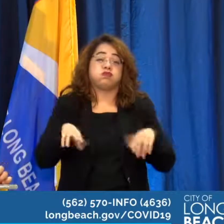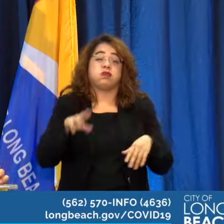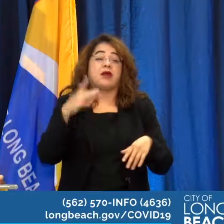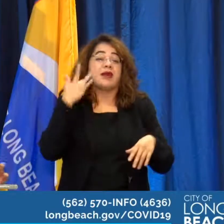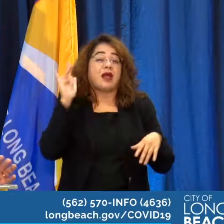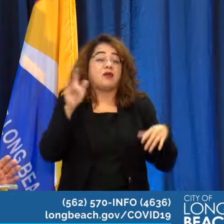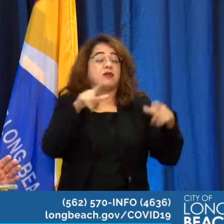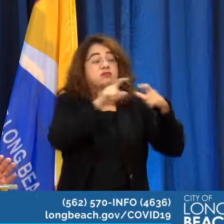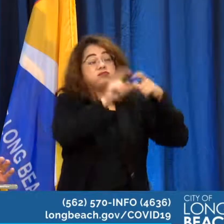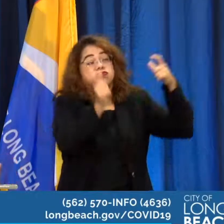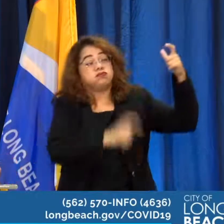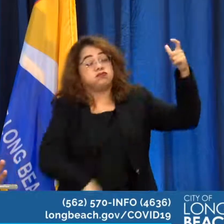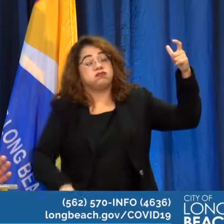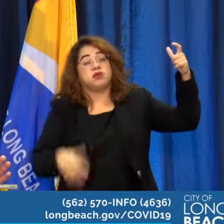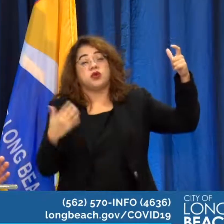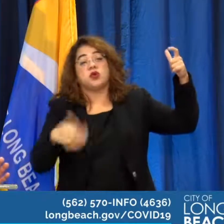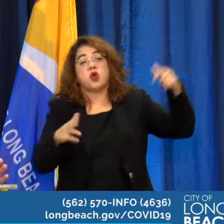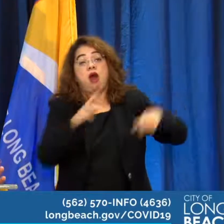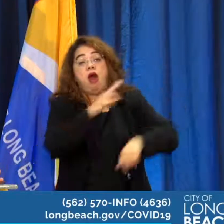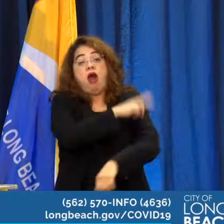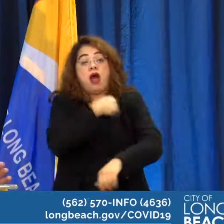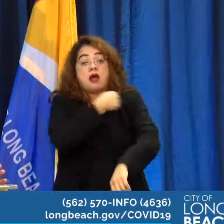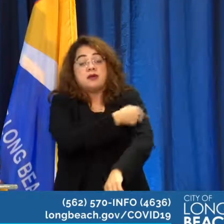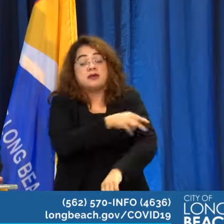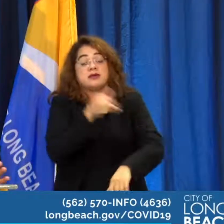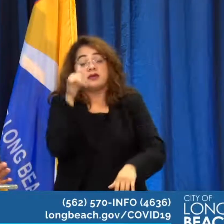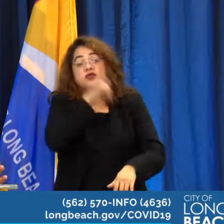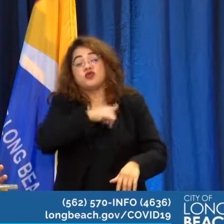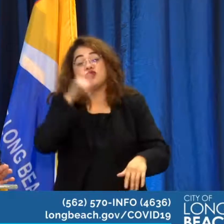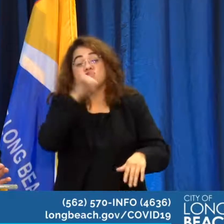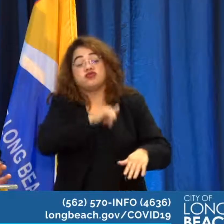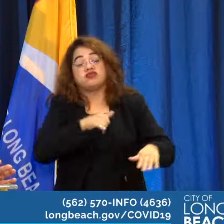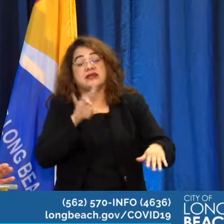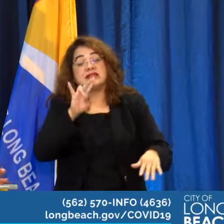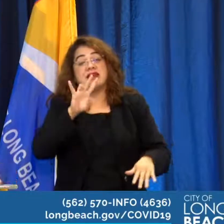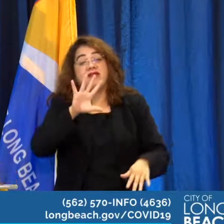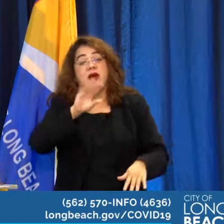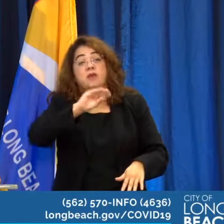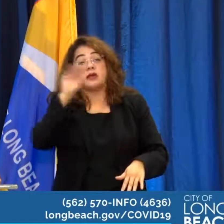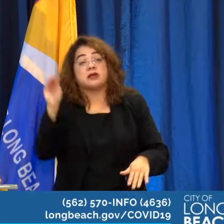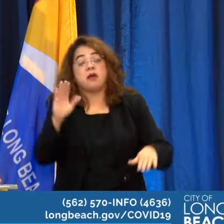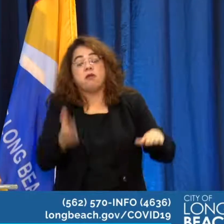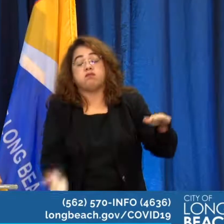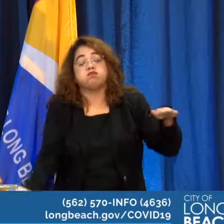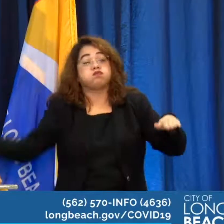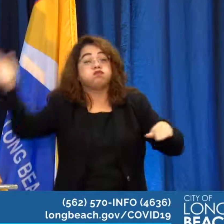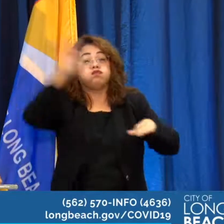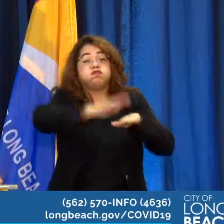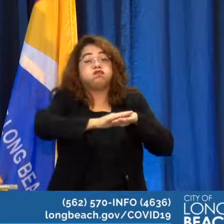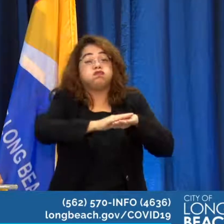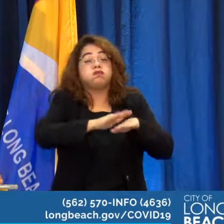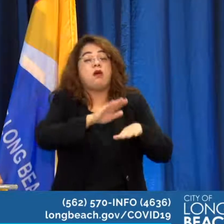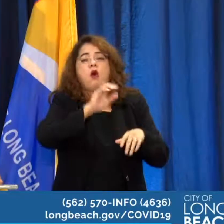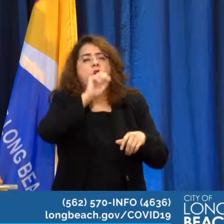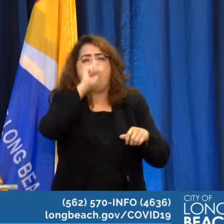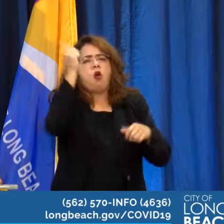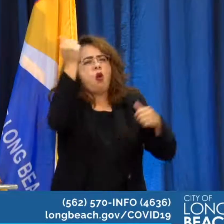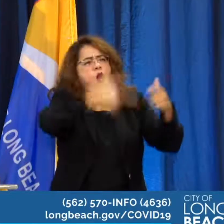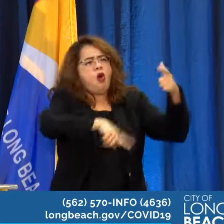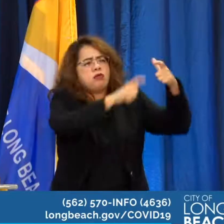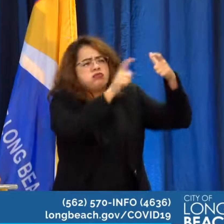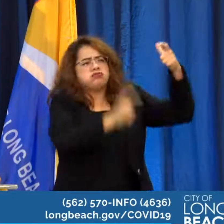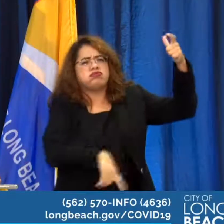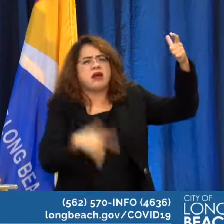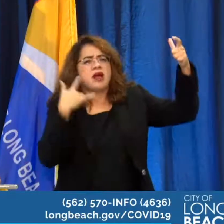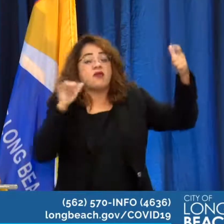fact, hospitalizations over the last 2 weeks have been up over 75% across the state of California. The governor